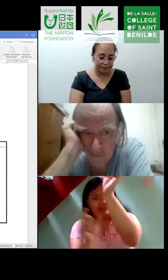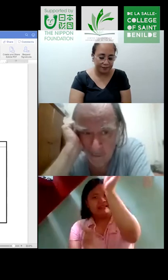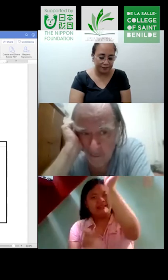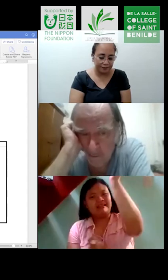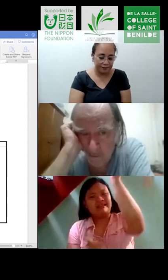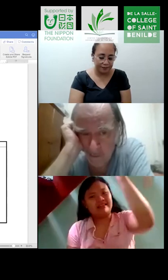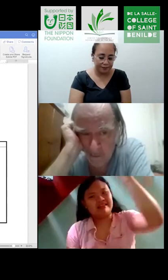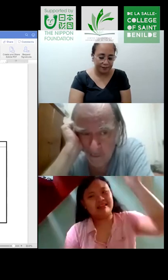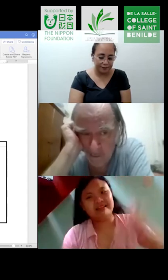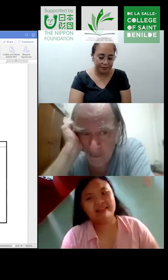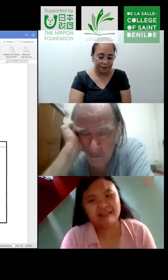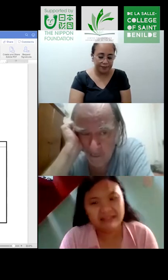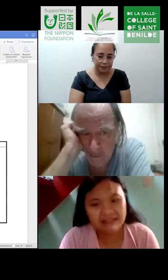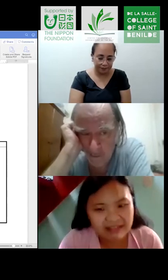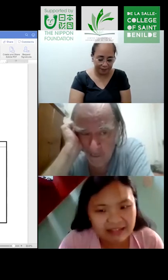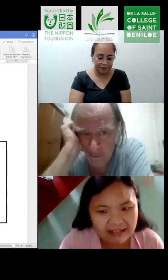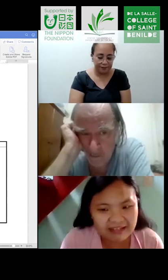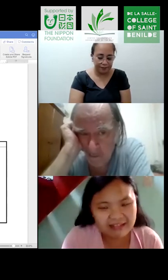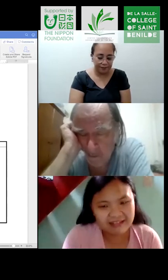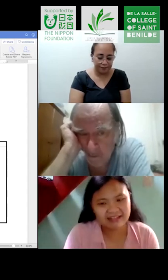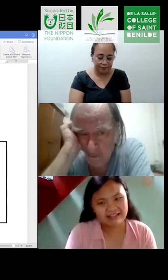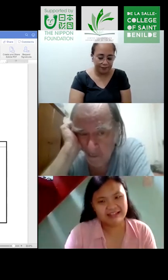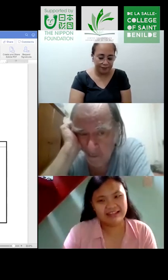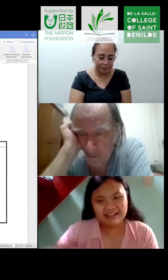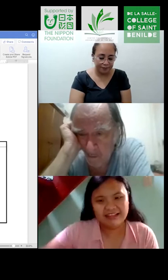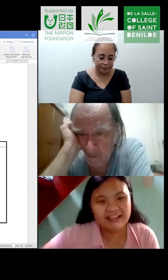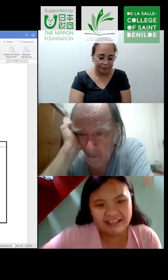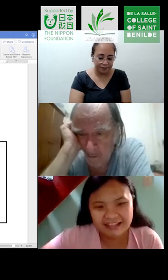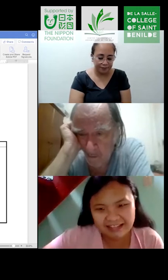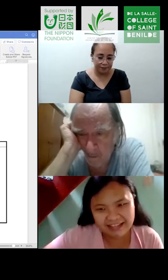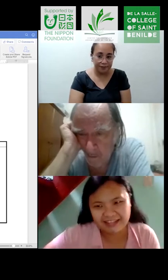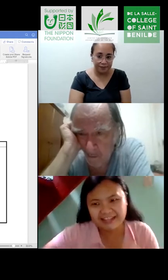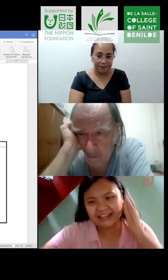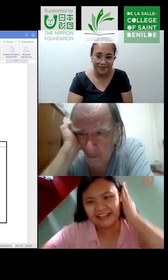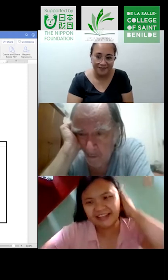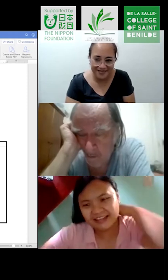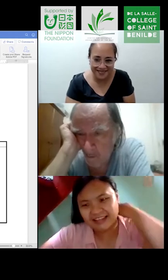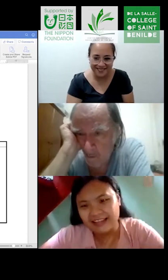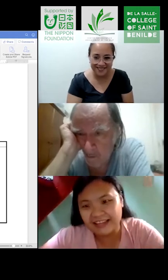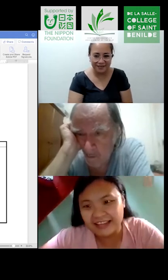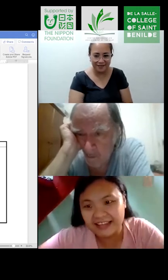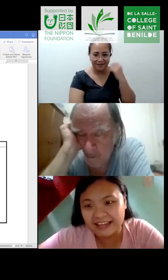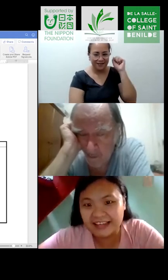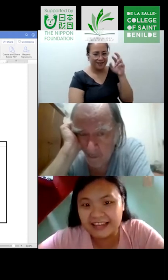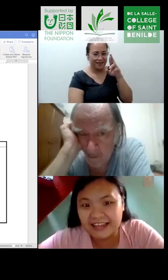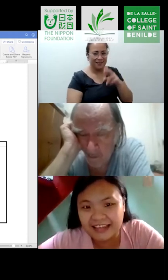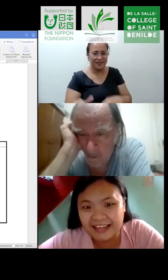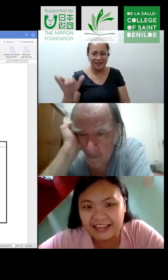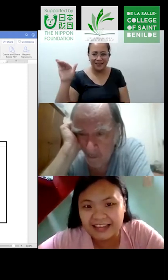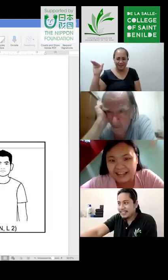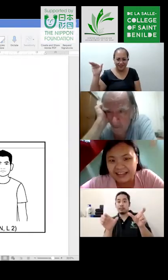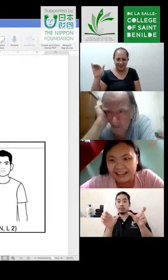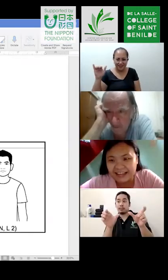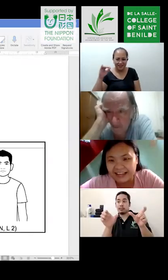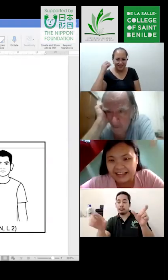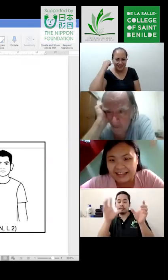to like have tabs on the side or something to show where we can look for the hand shape, that would